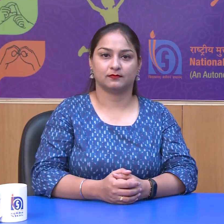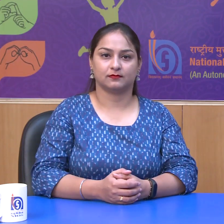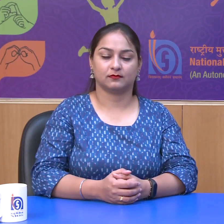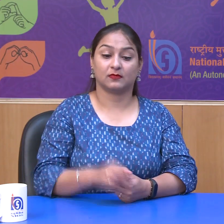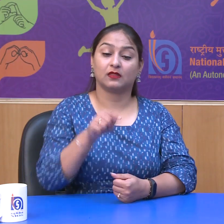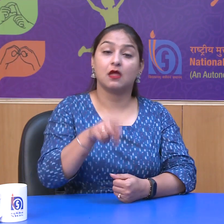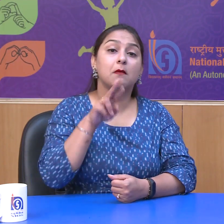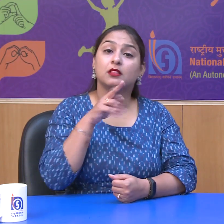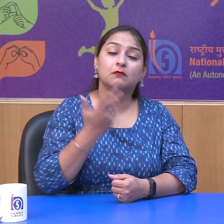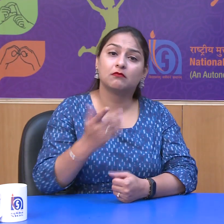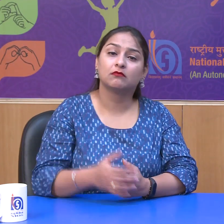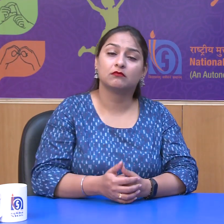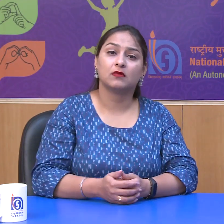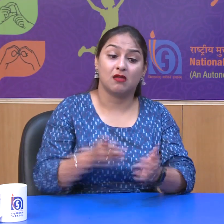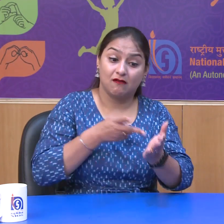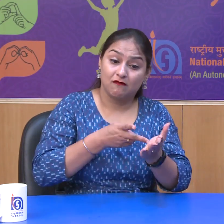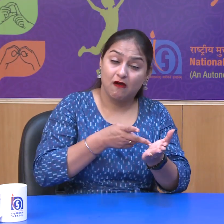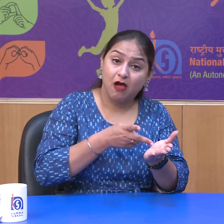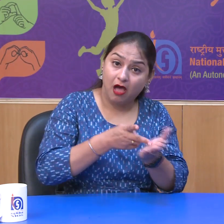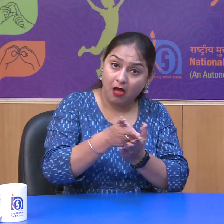This means farming for own consumption.